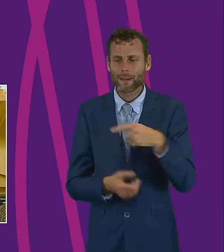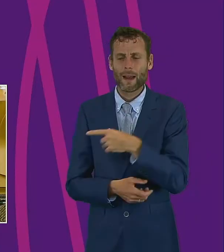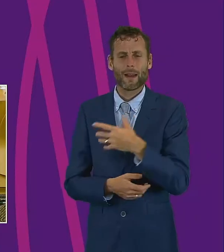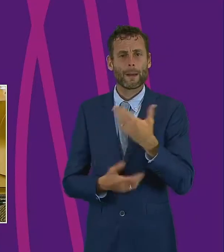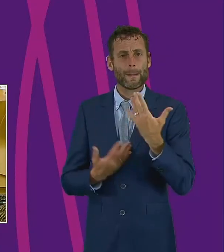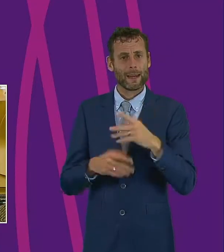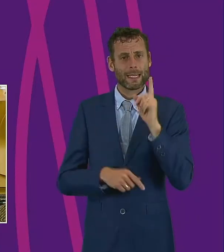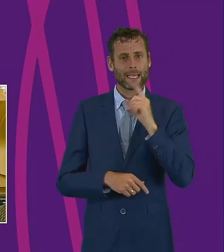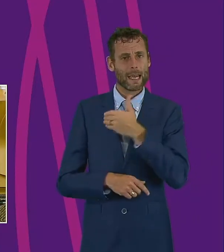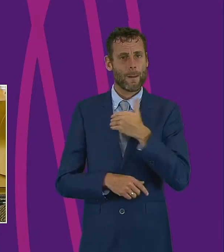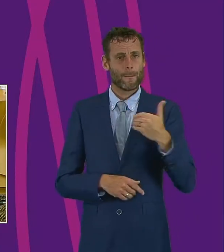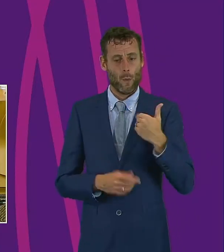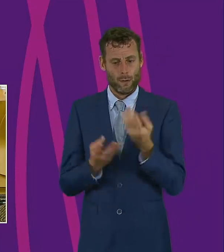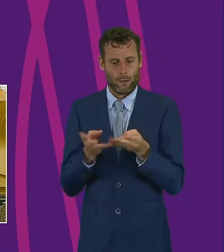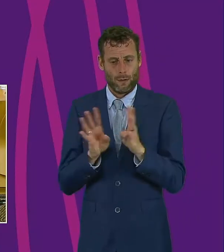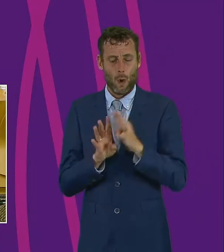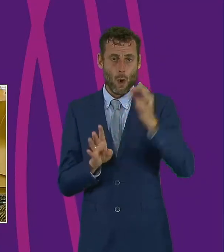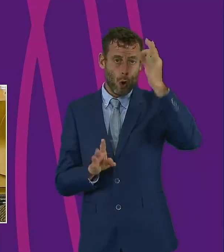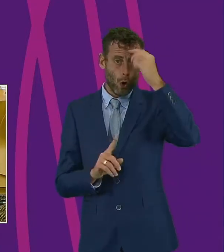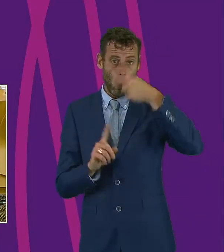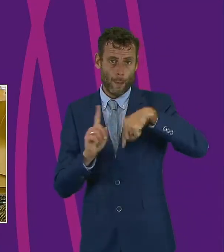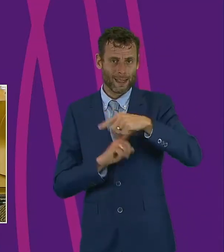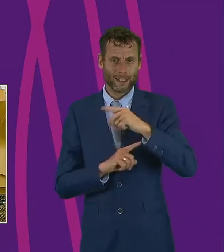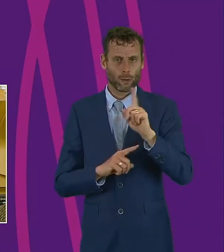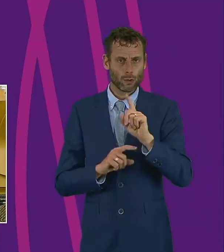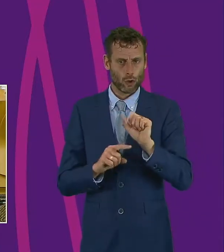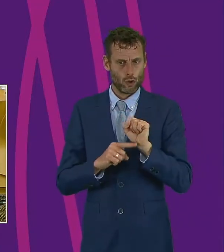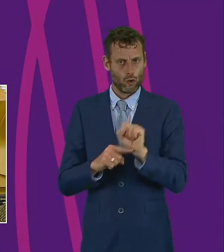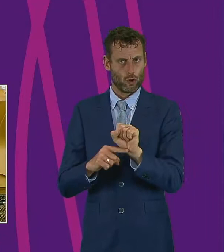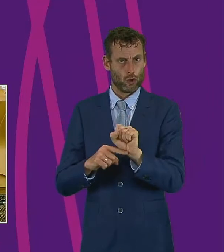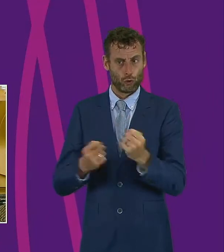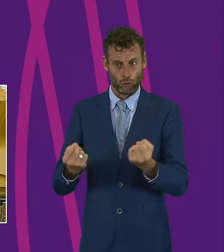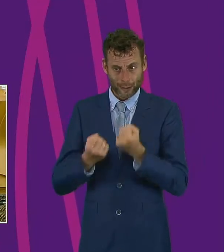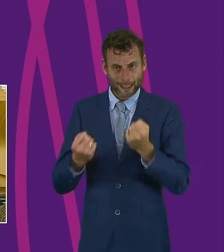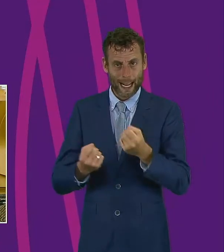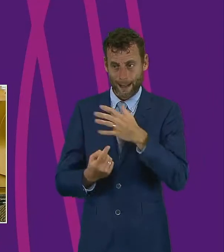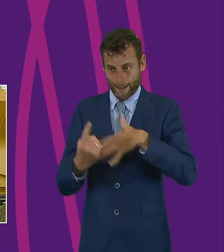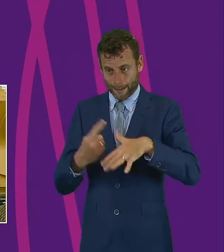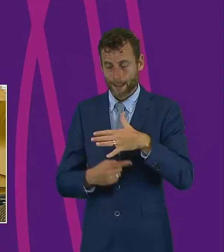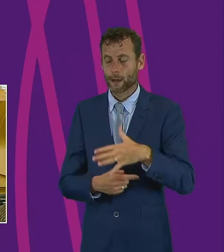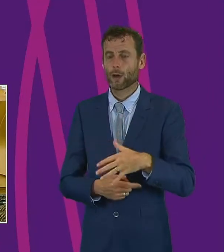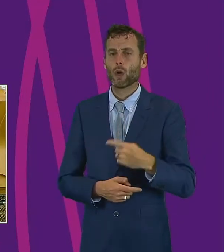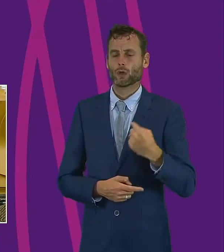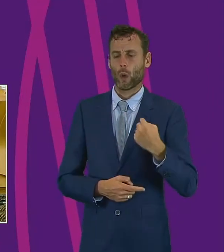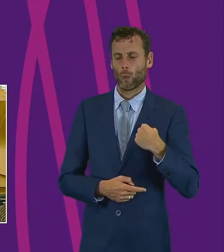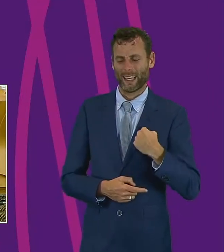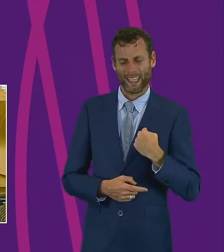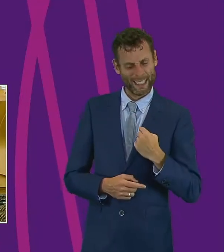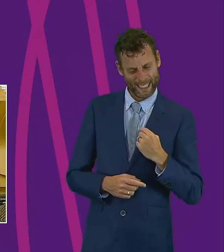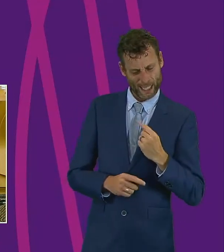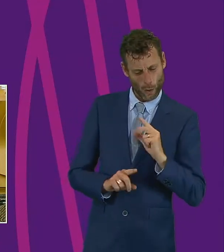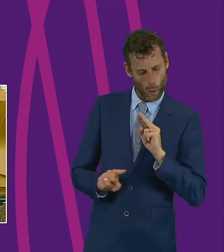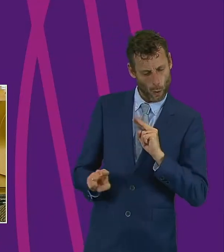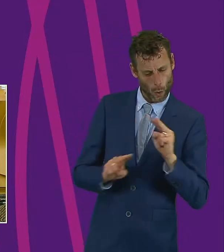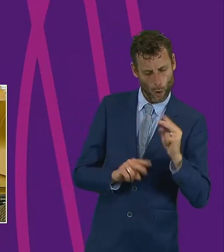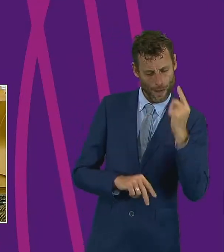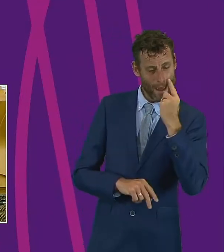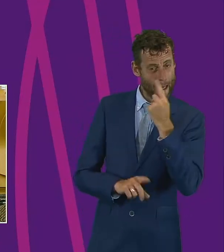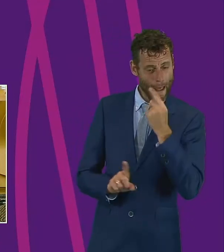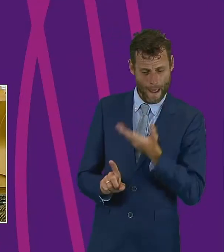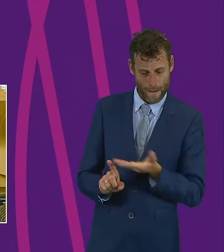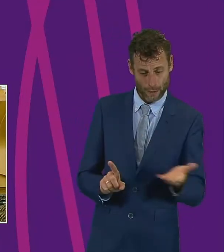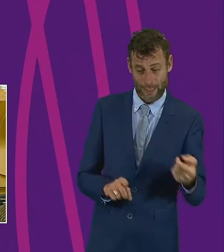yesterday morning and indicated that he was in agreement with the precautionary approach that we were taking. Of course, yesterday morning we